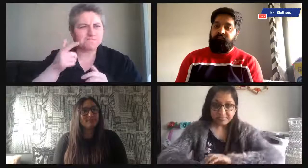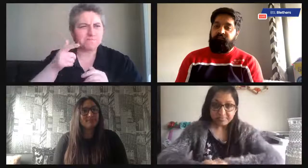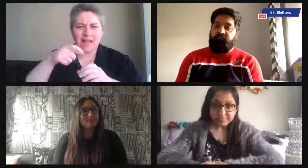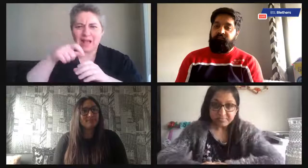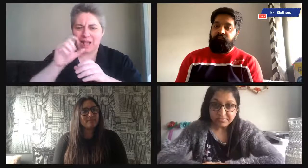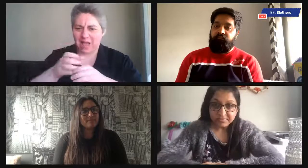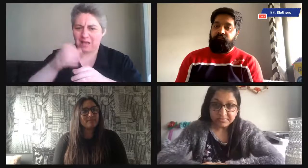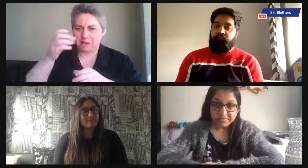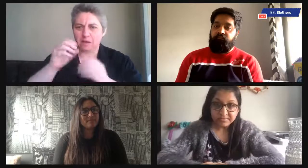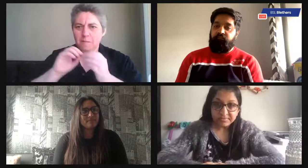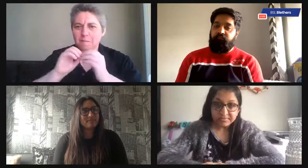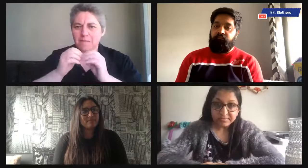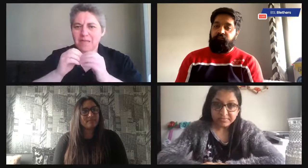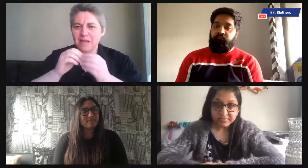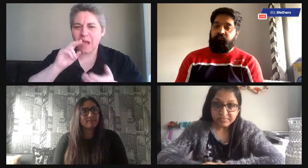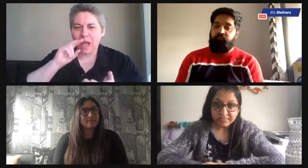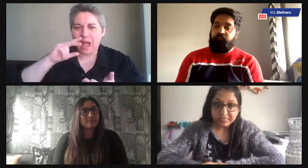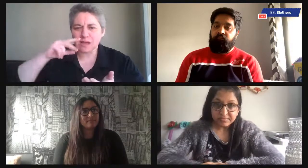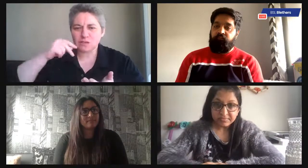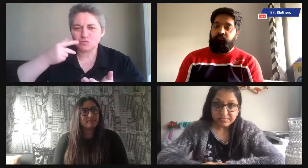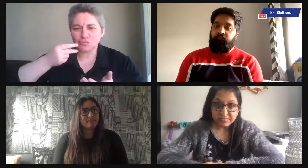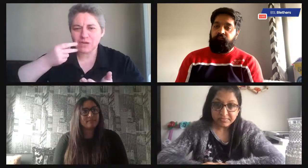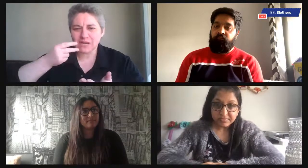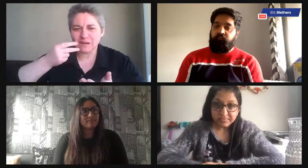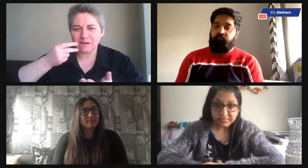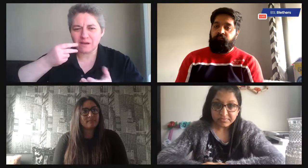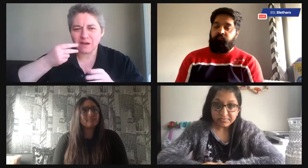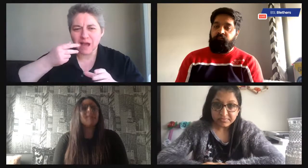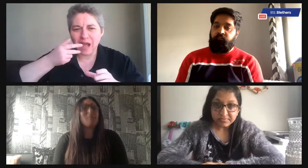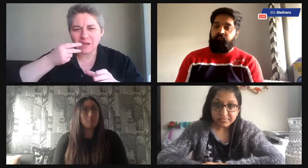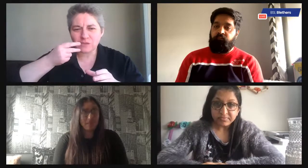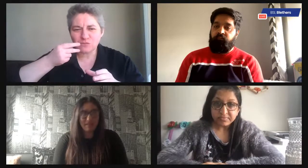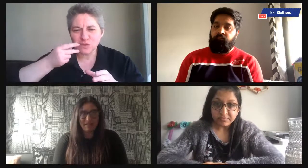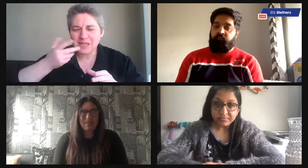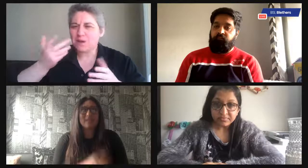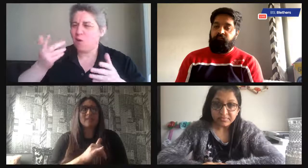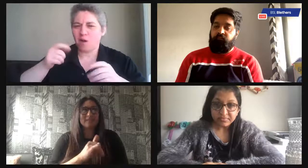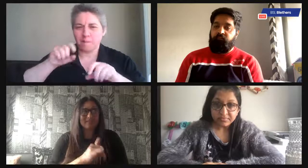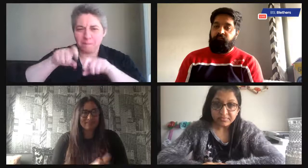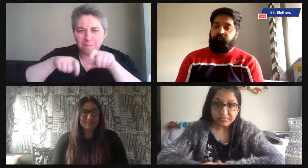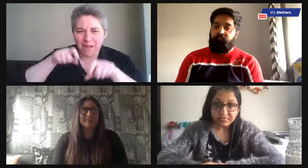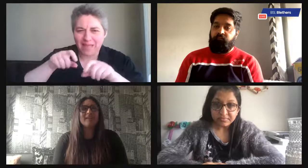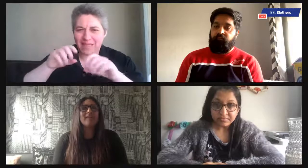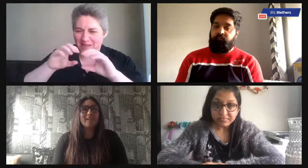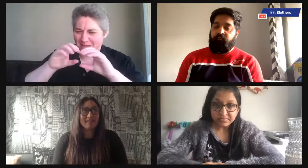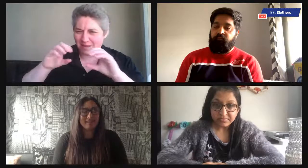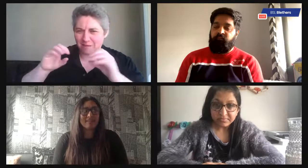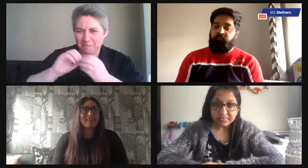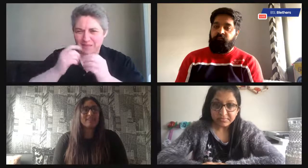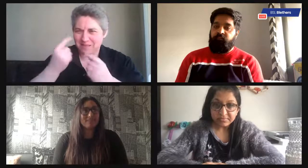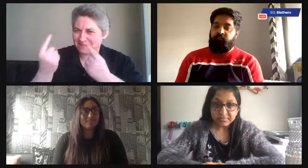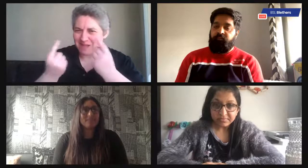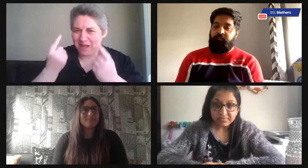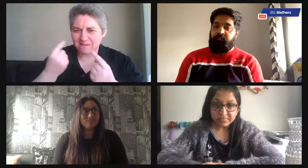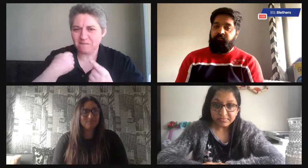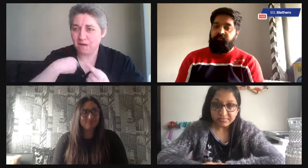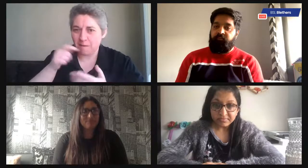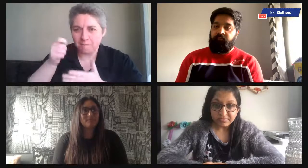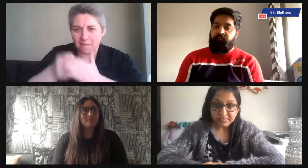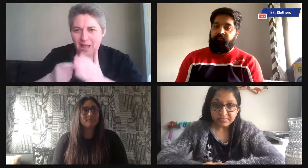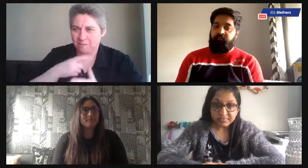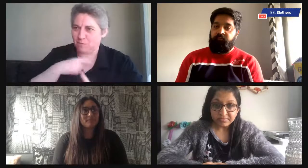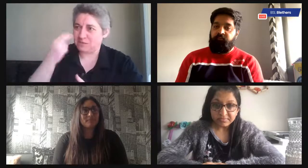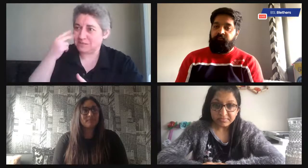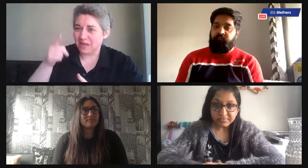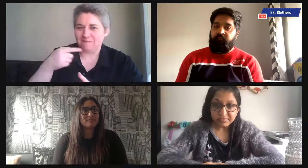abroad or on holiday, if I find anything that's handmade, I mean, I've got ashtrays, things that have been